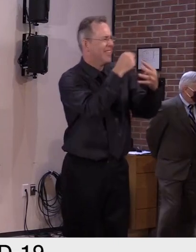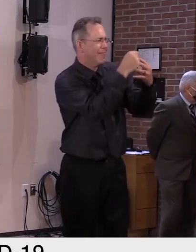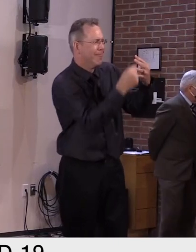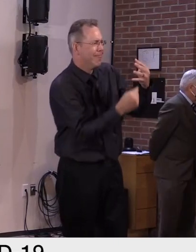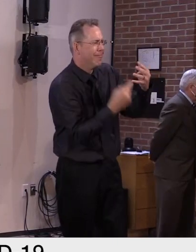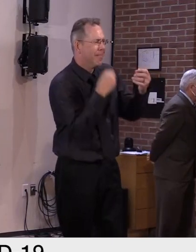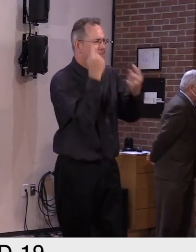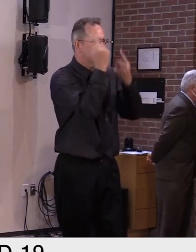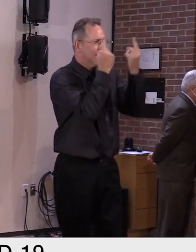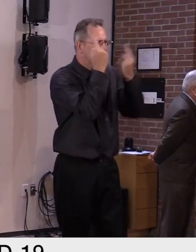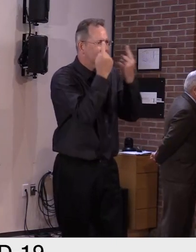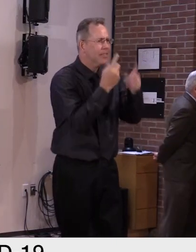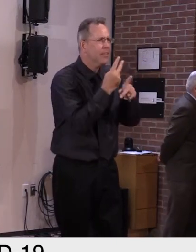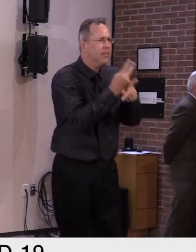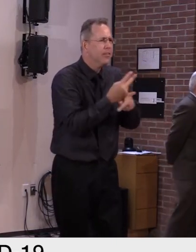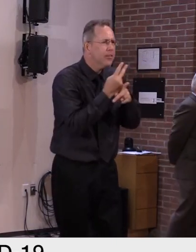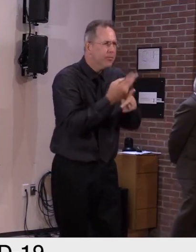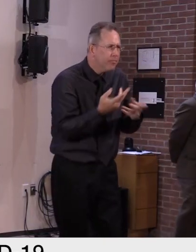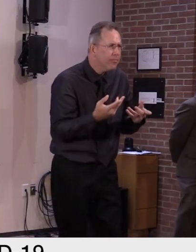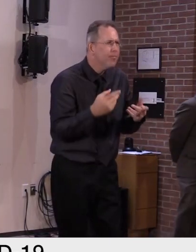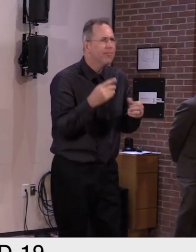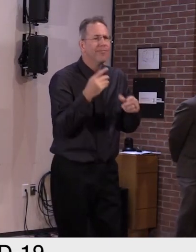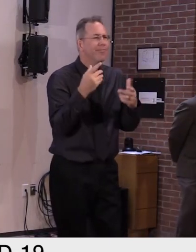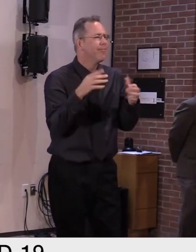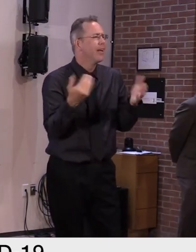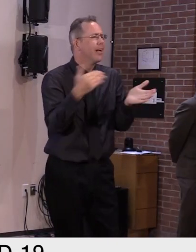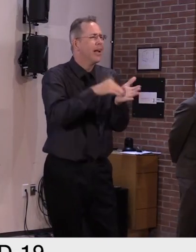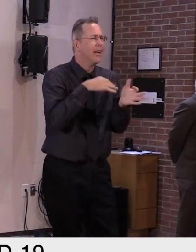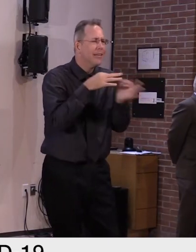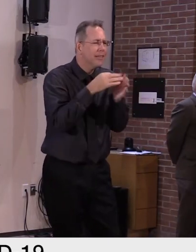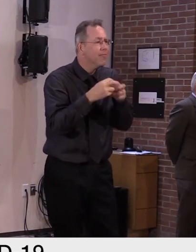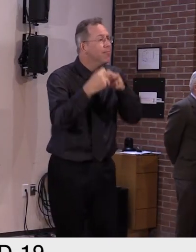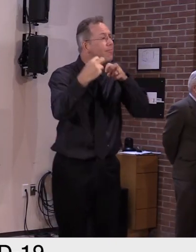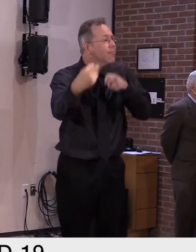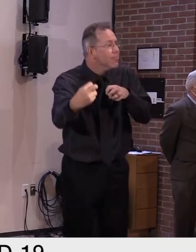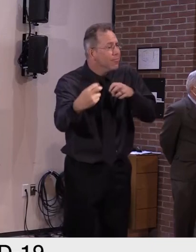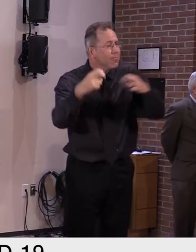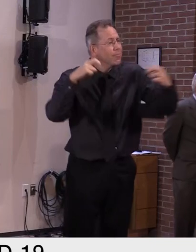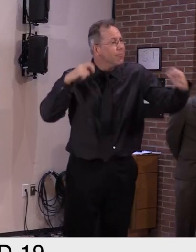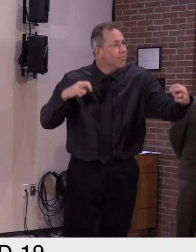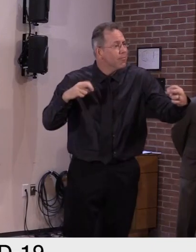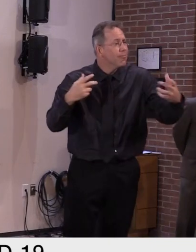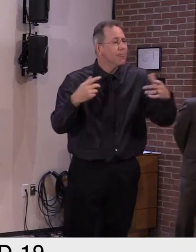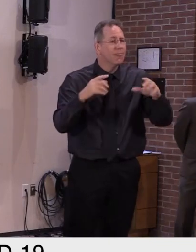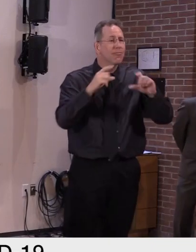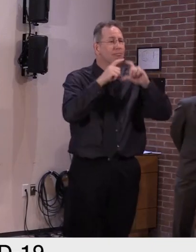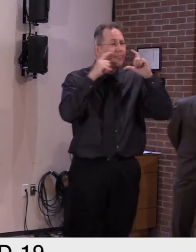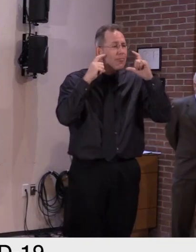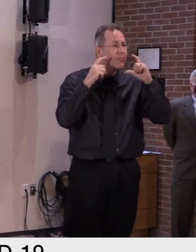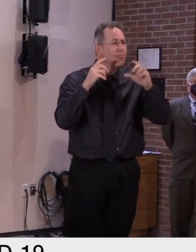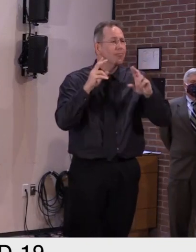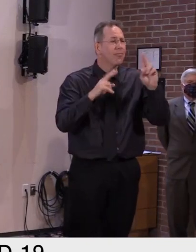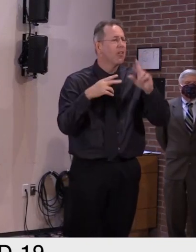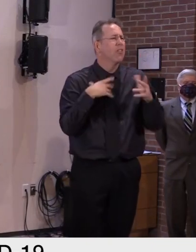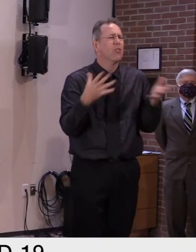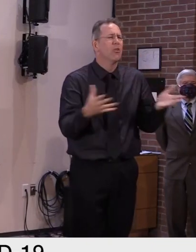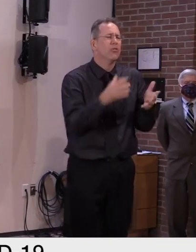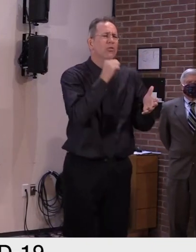wear a mask, stay apart, and don't gather if you don't have to. And finally, Dr. Levine, actually,